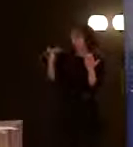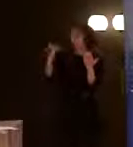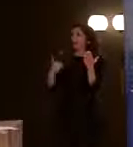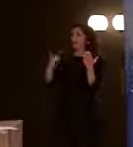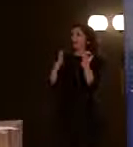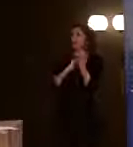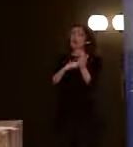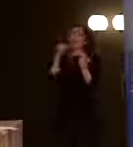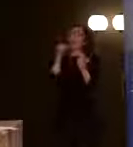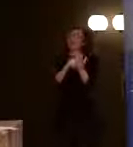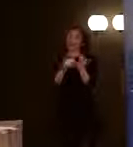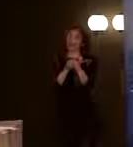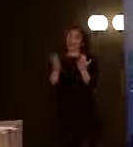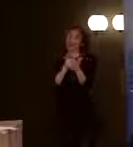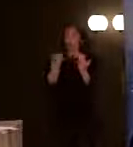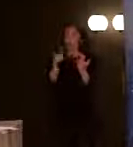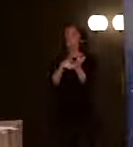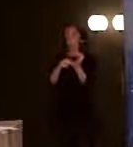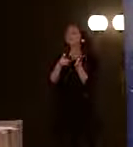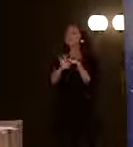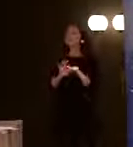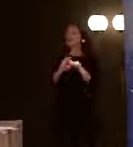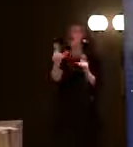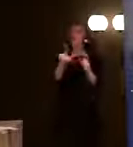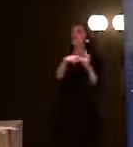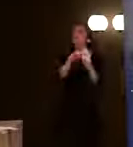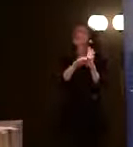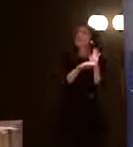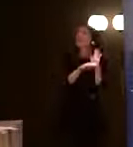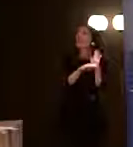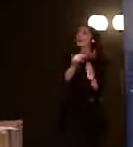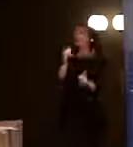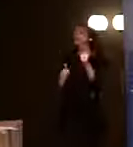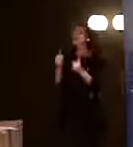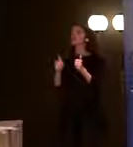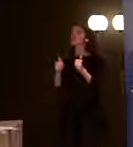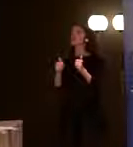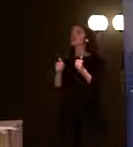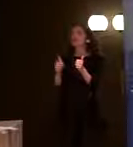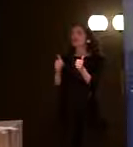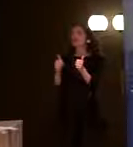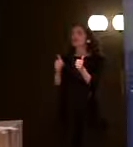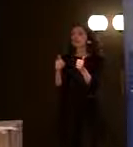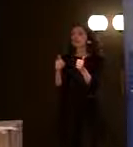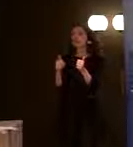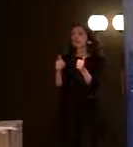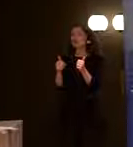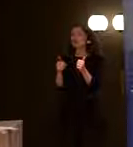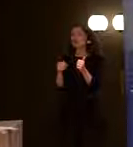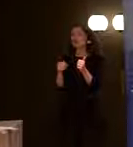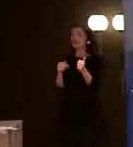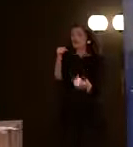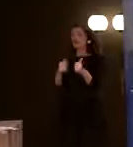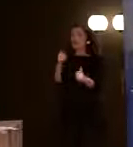to use the excerpt to ask your students to provide a color symbol image responds to